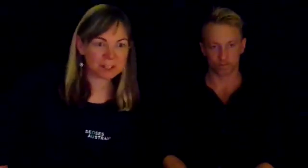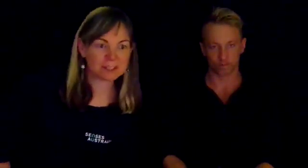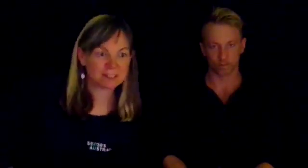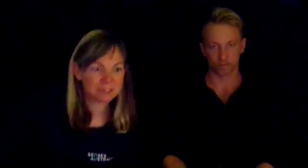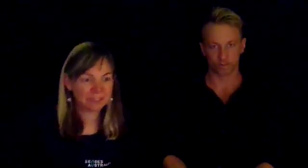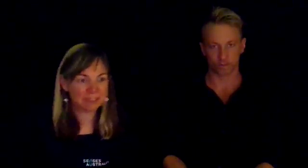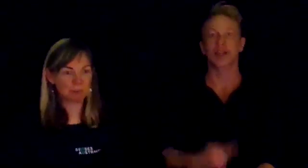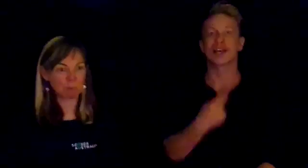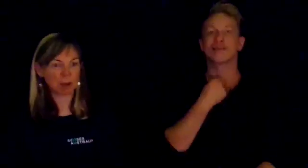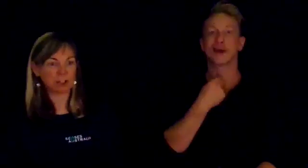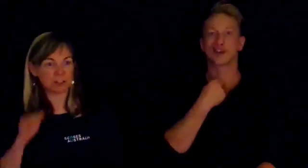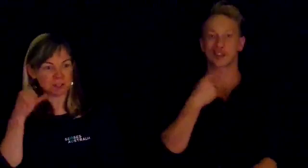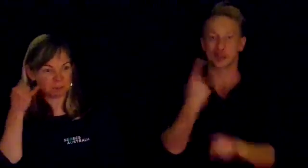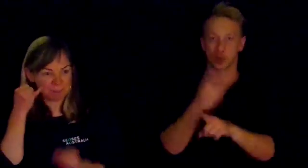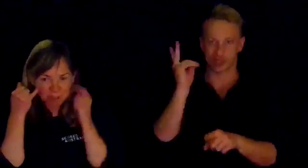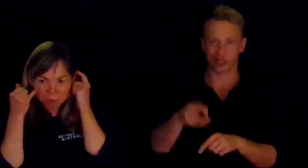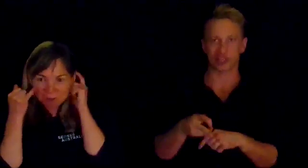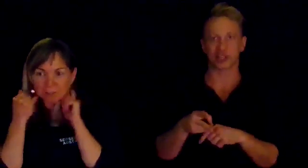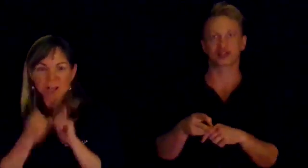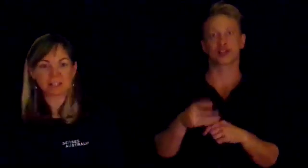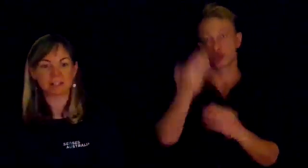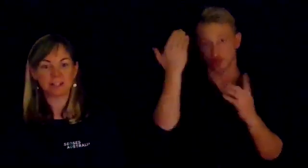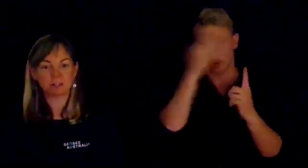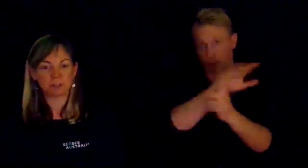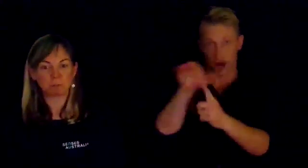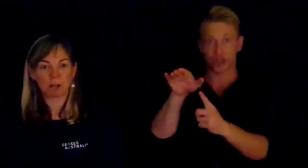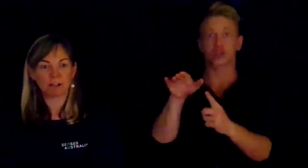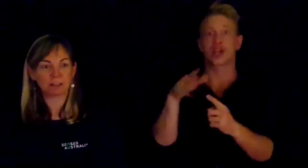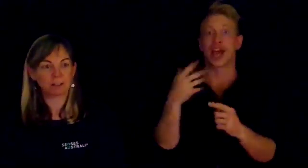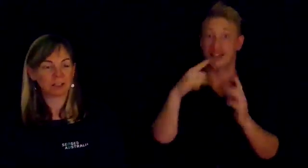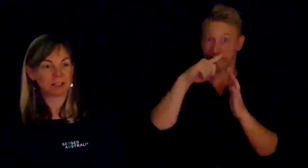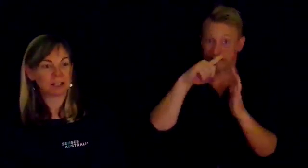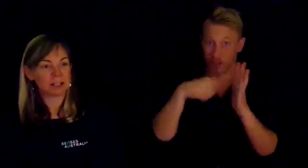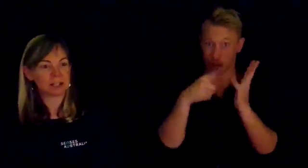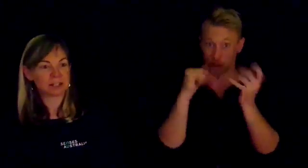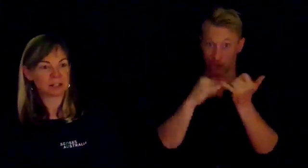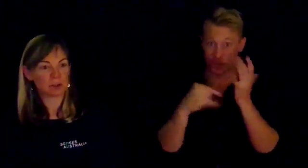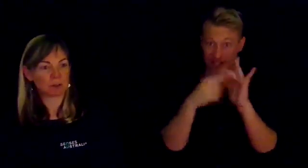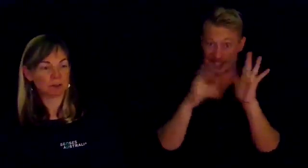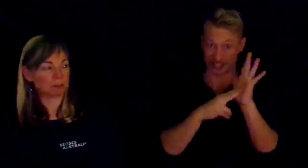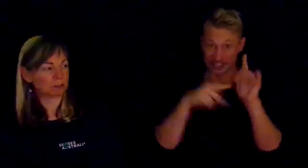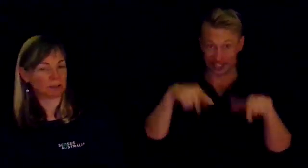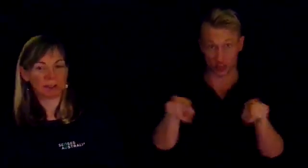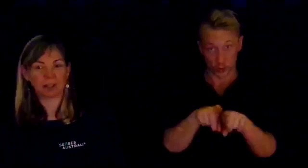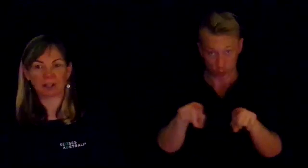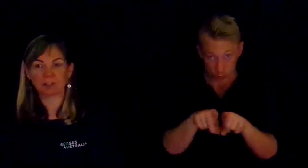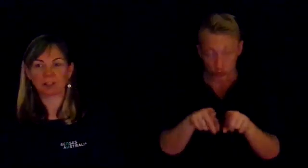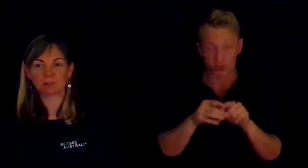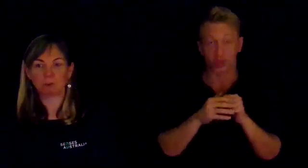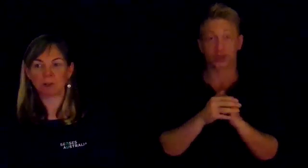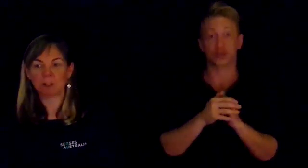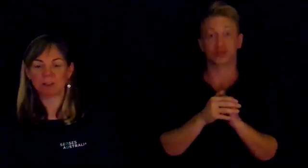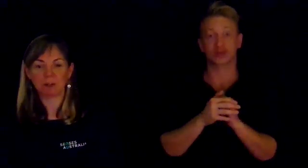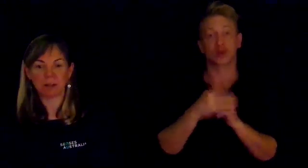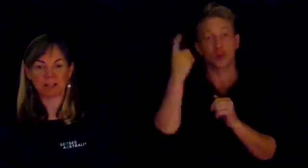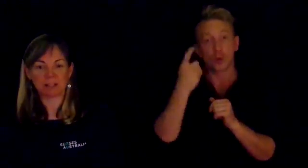Meredith, just to remind you that we still have Justin here as well. So